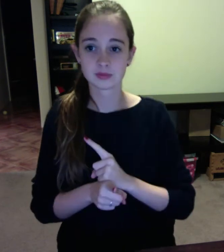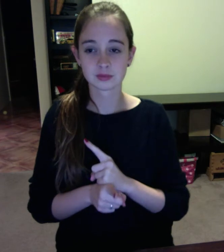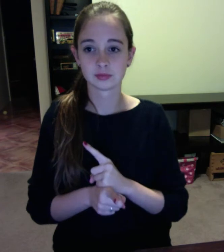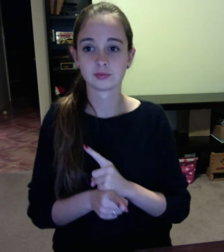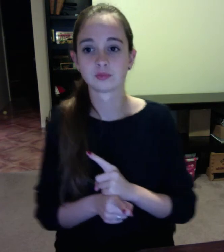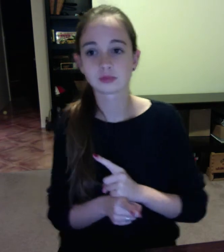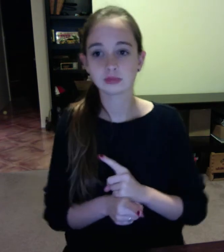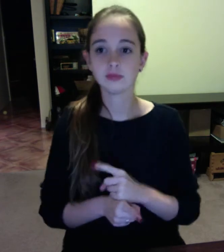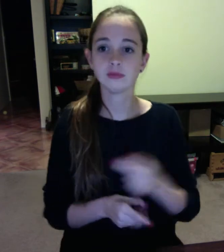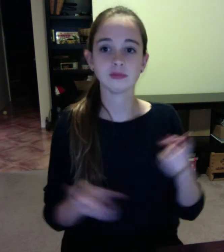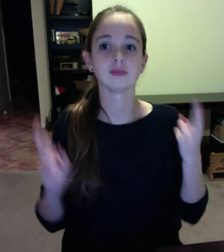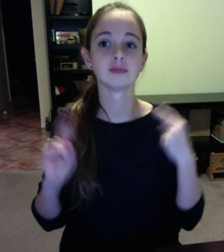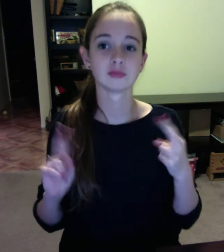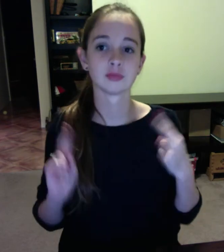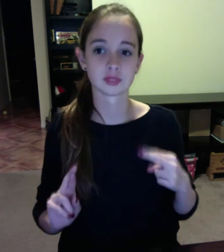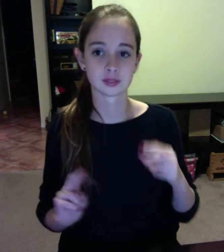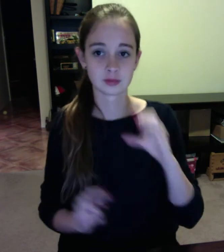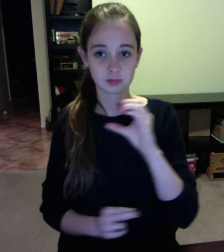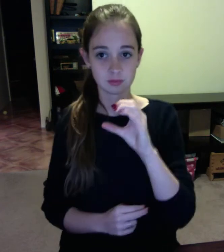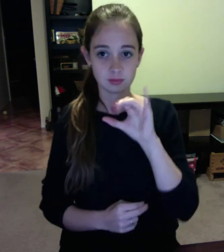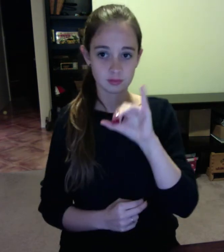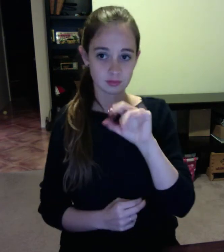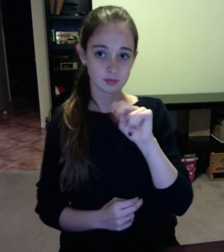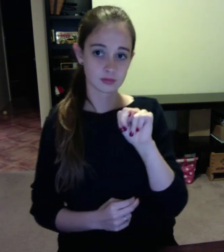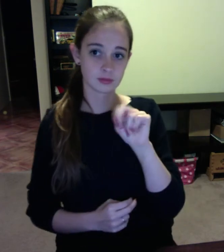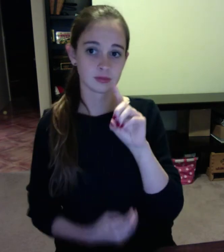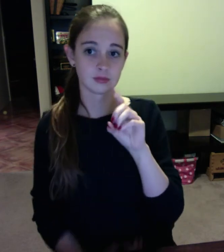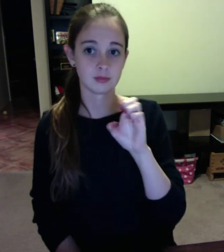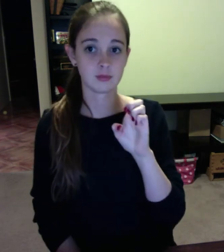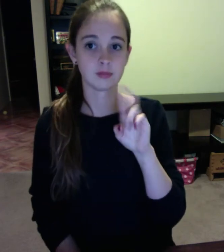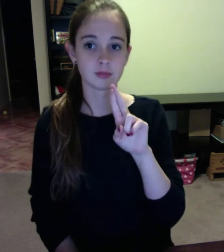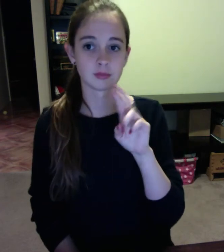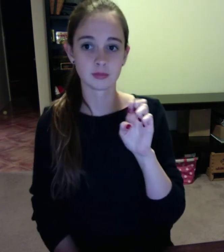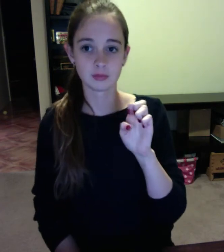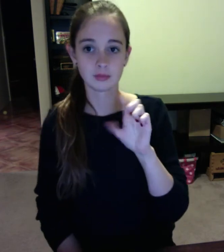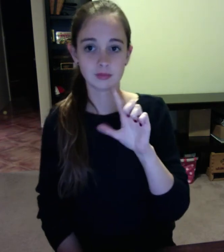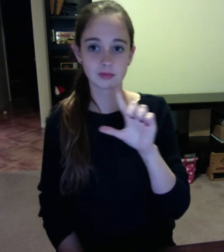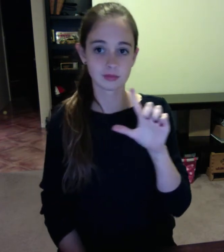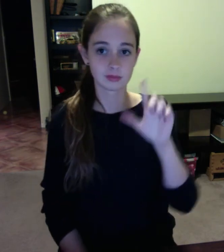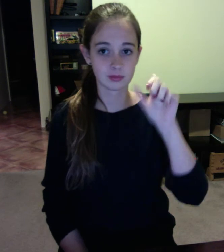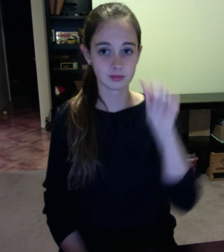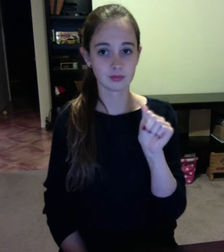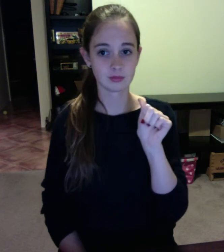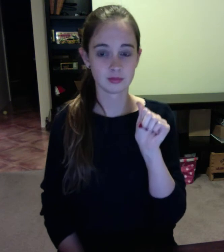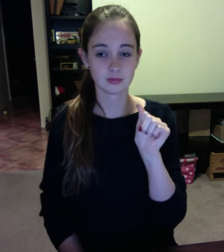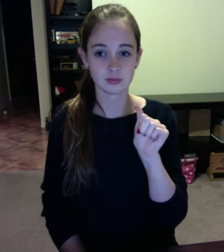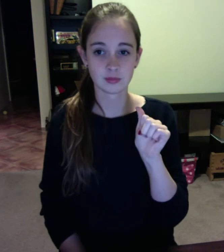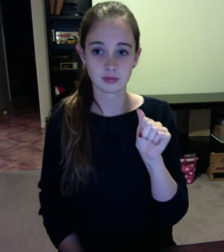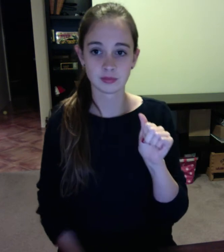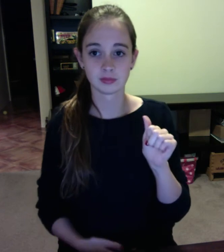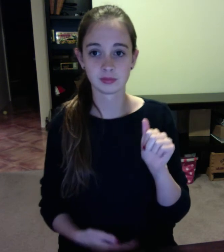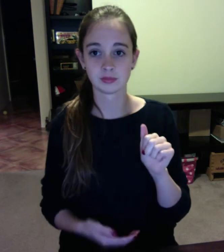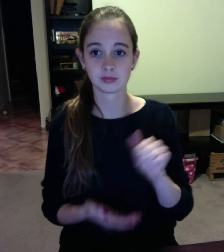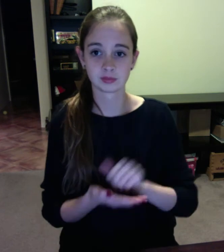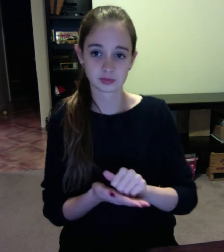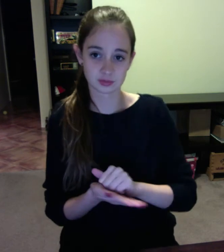moved in, the Ugly Sisters were cruel and unkind to their stepsister. They made Cinderella clean